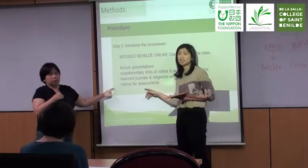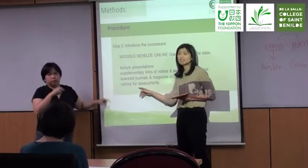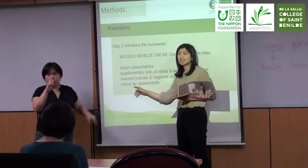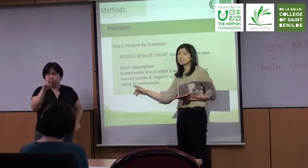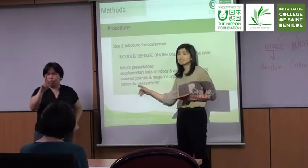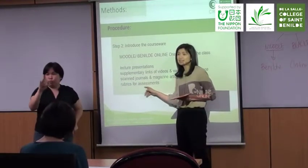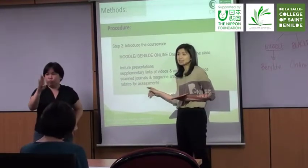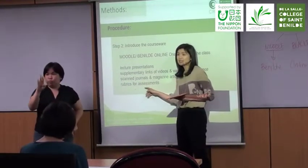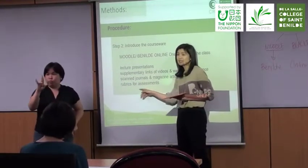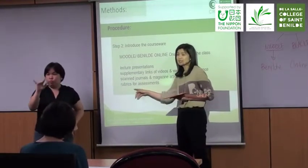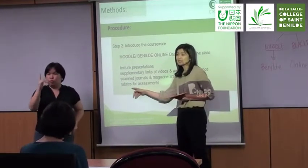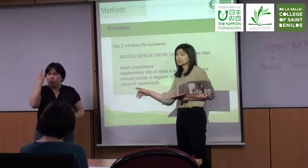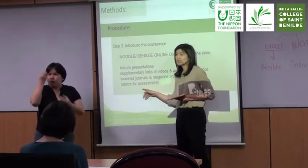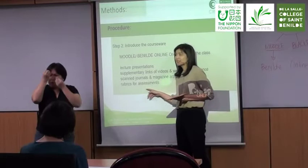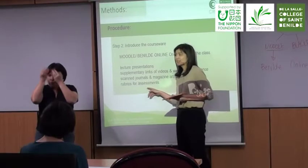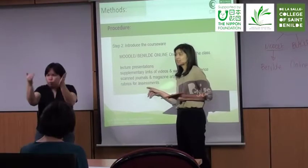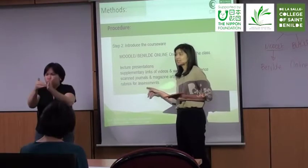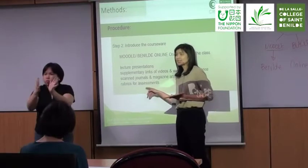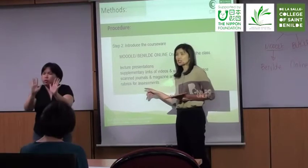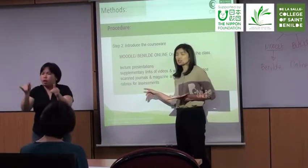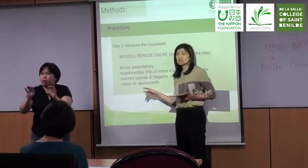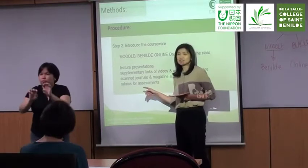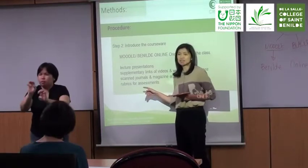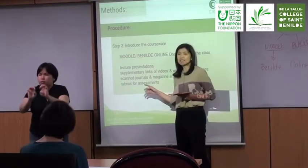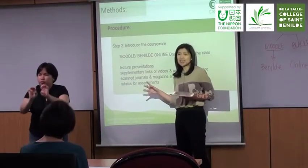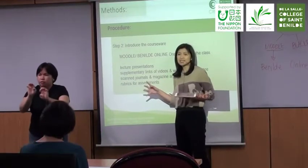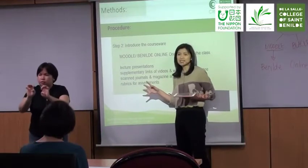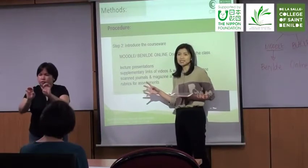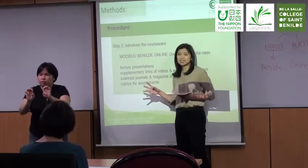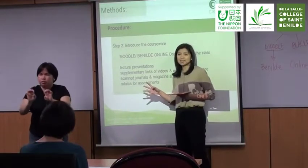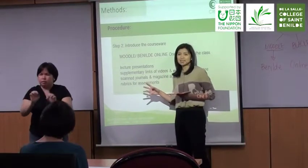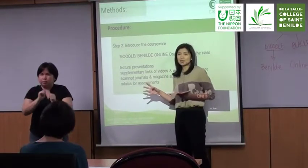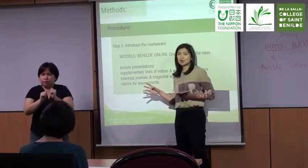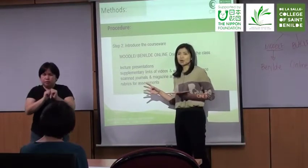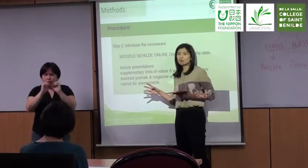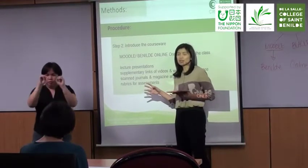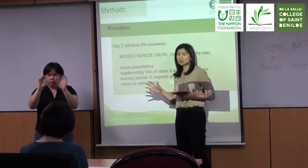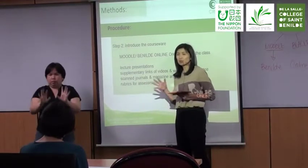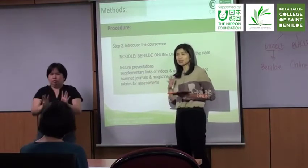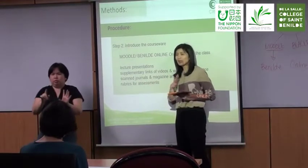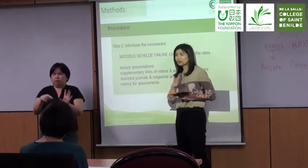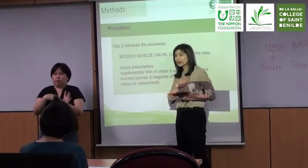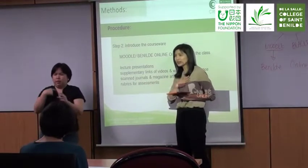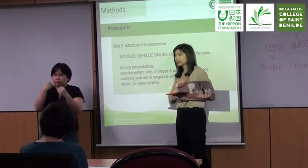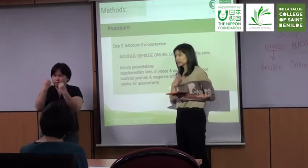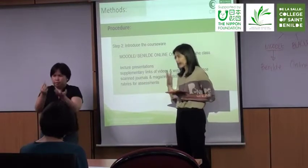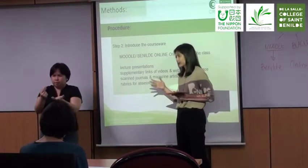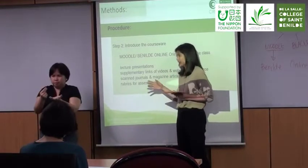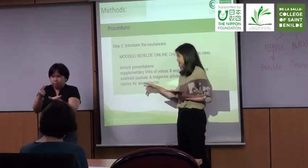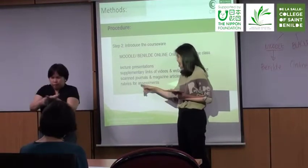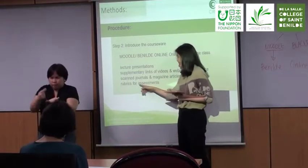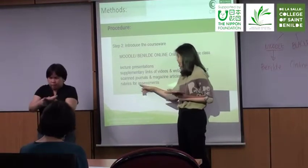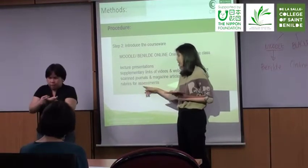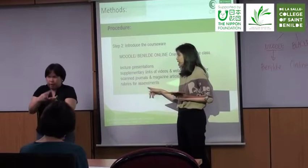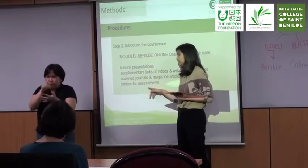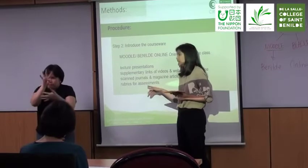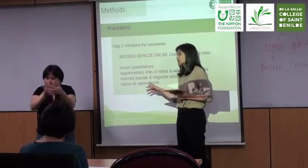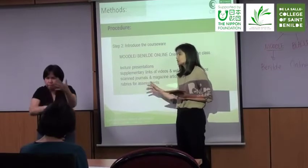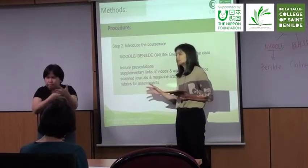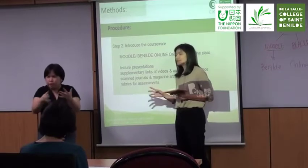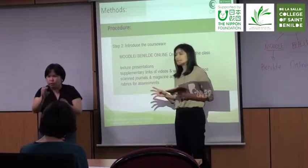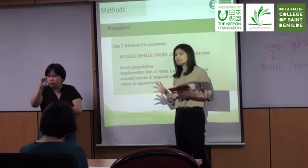they're graded. That it's not just a guess or based on what I feel, but actually based